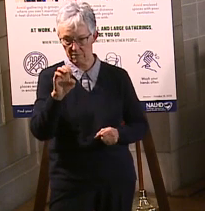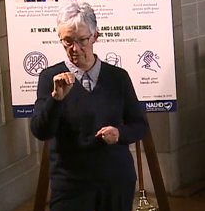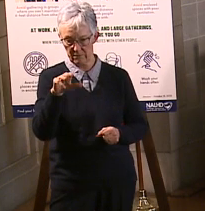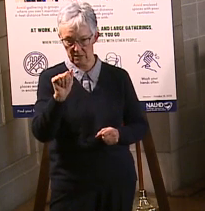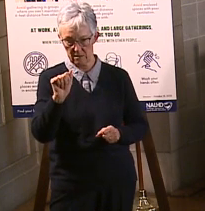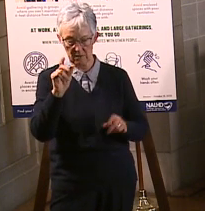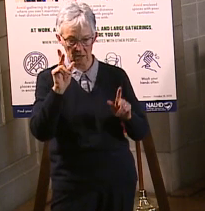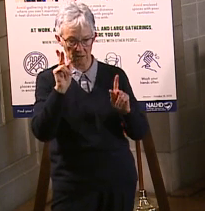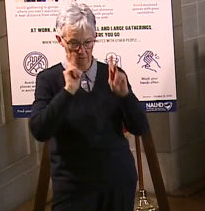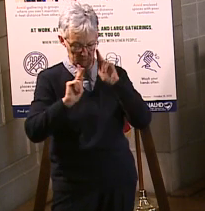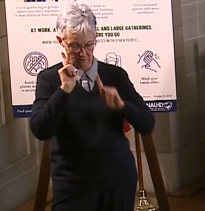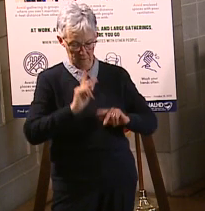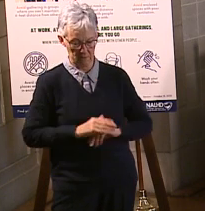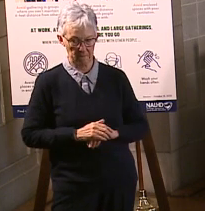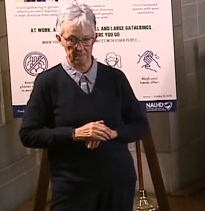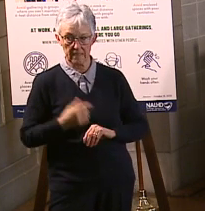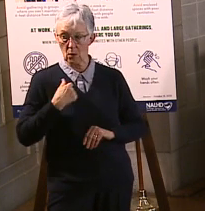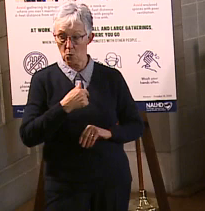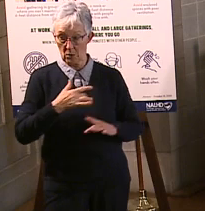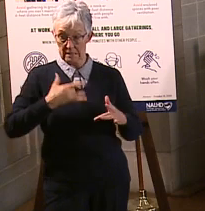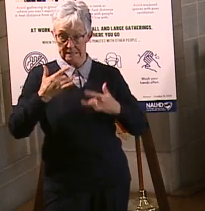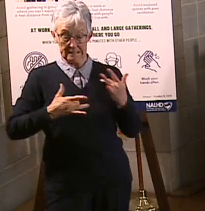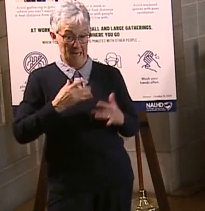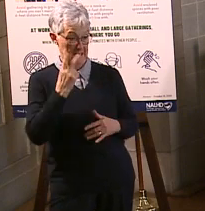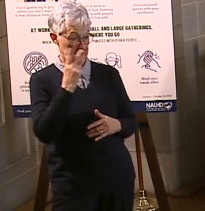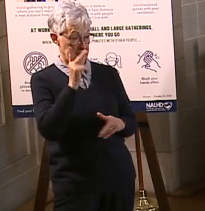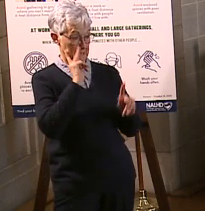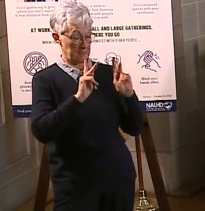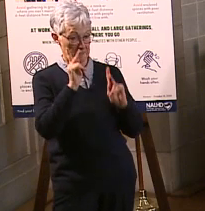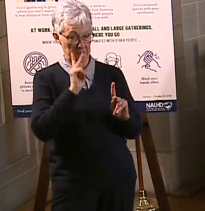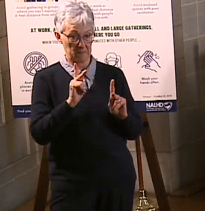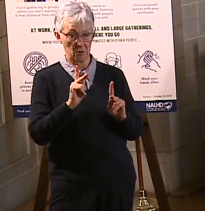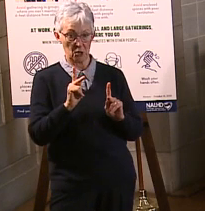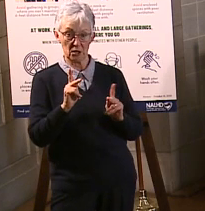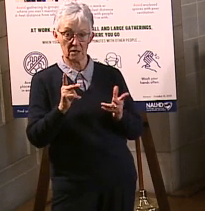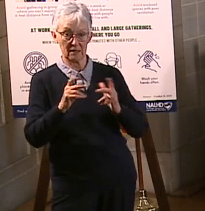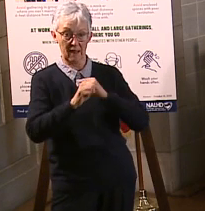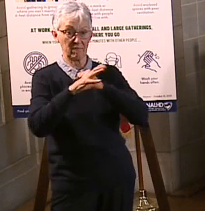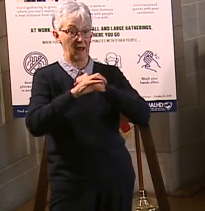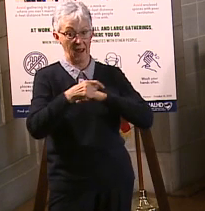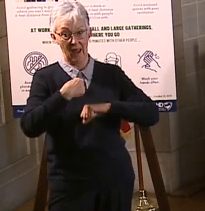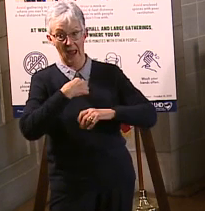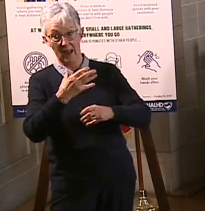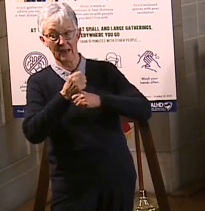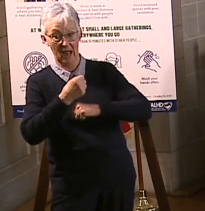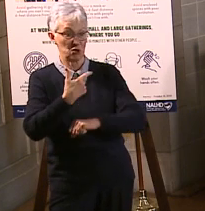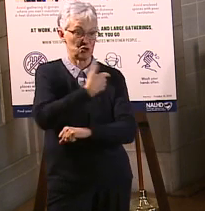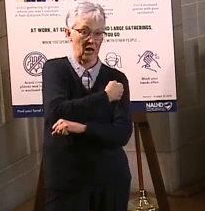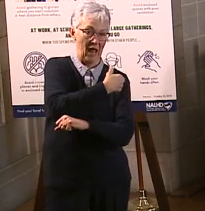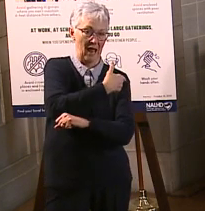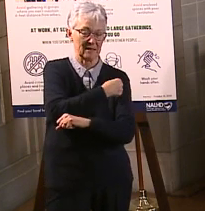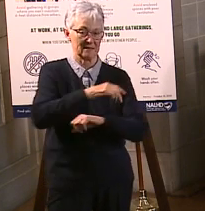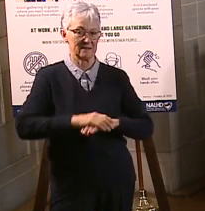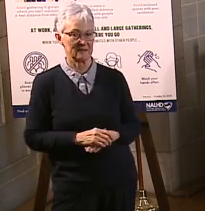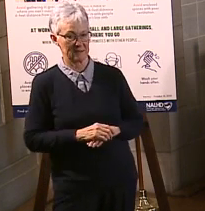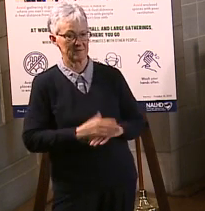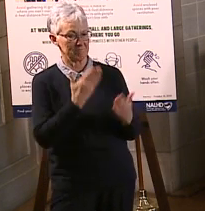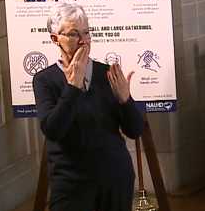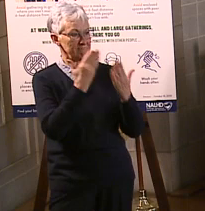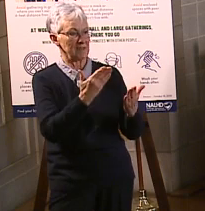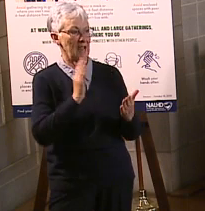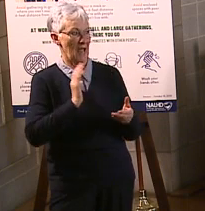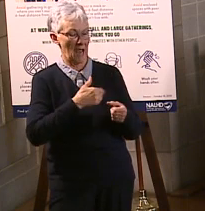sharing their vaccine experiences and really giving hope to our most vulnerable populations. A good shout out to some of our local